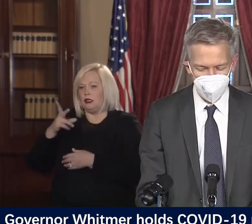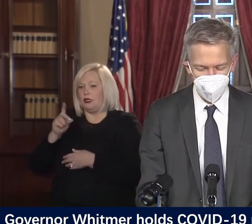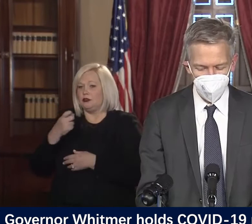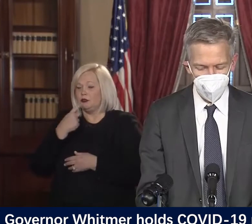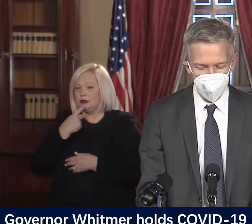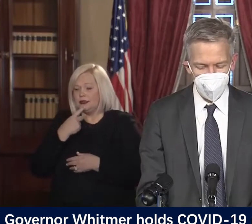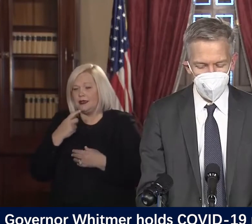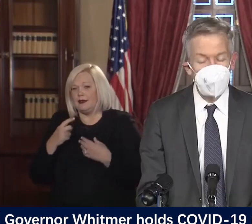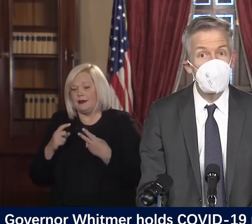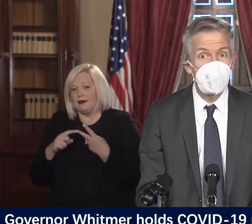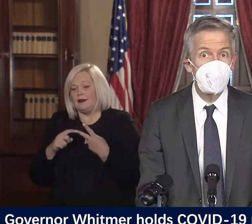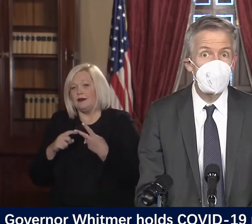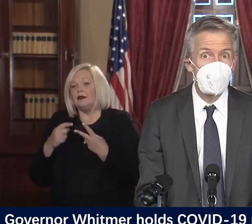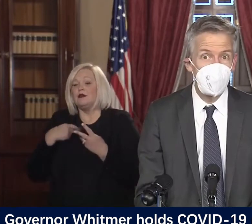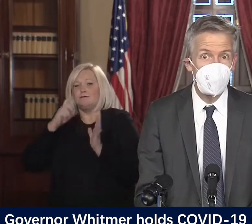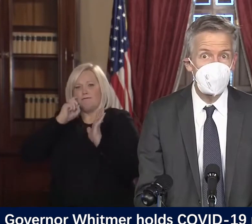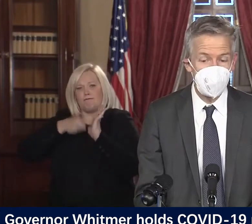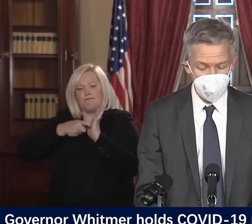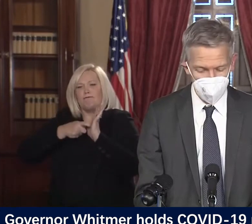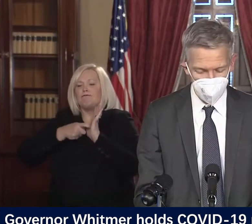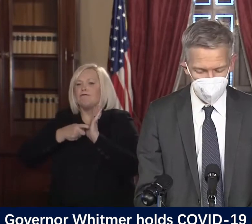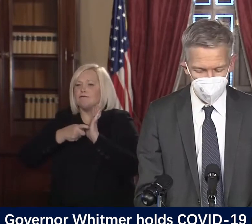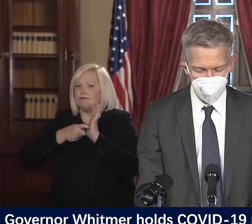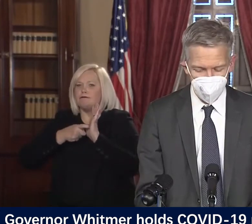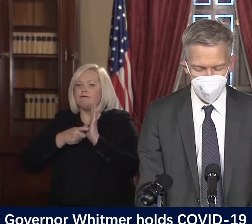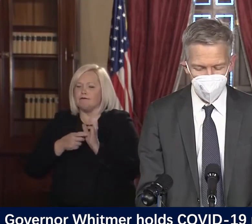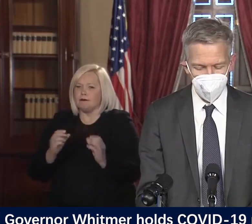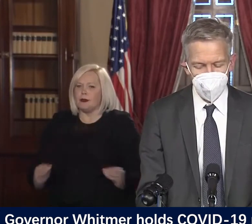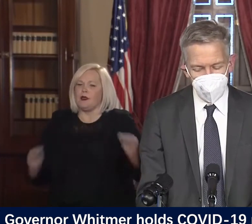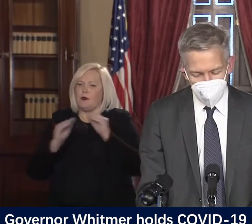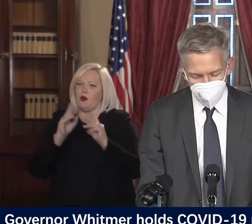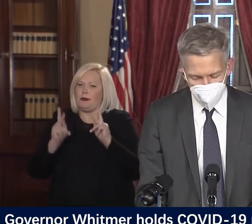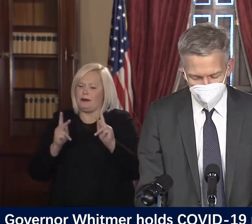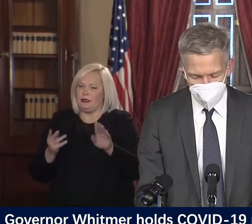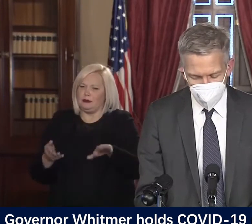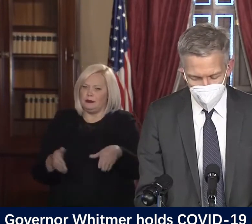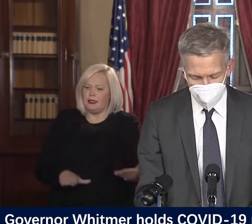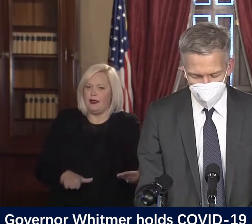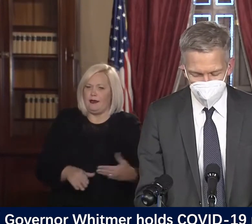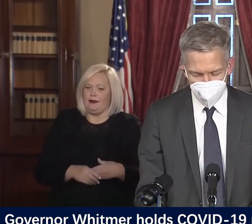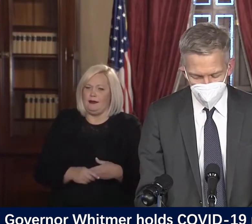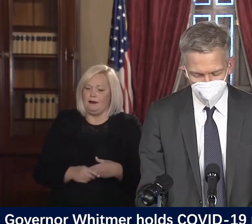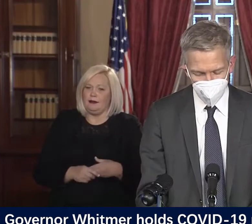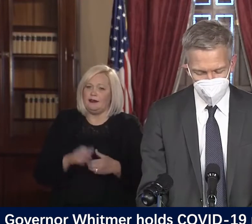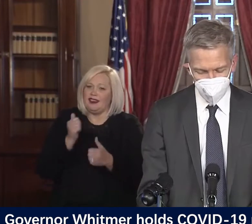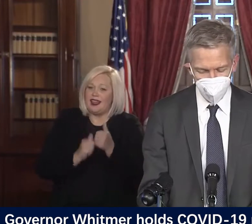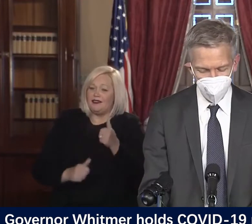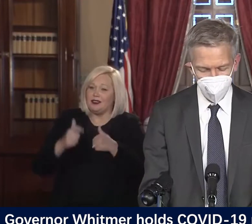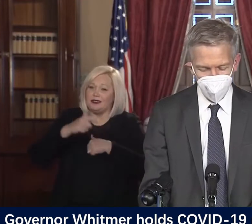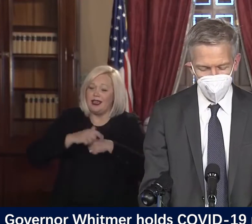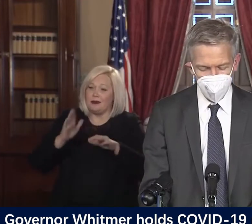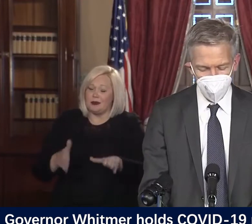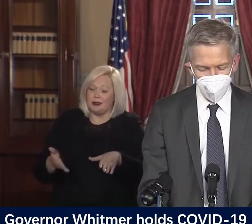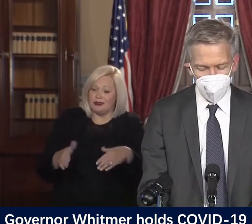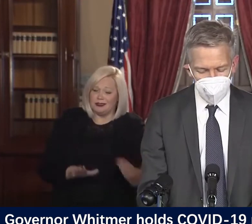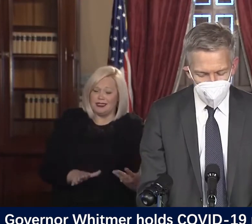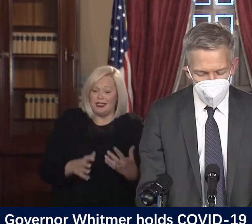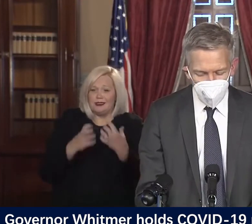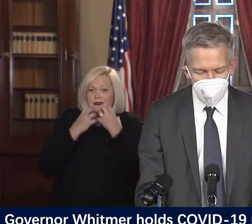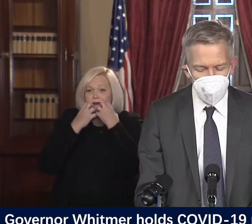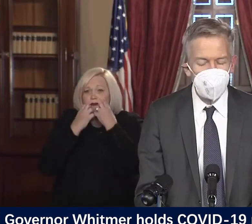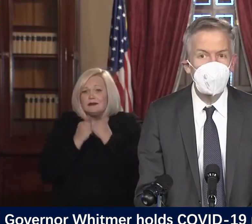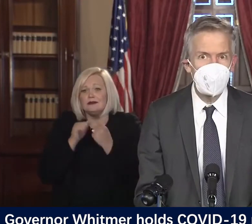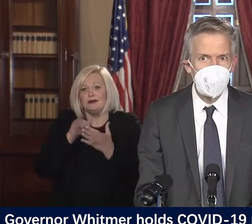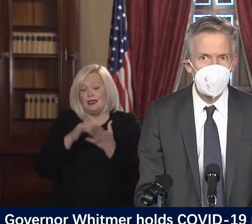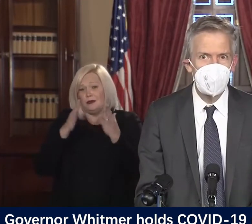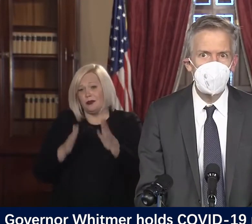deaths. We have seen a surge in deaths. Each life lost is precious and irreplaceable. With the steps